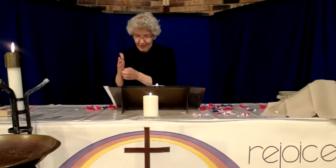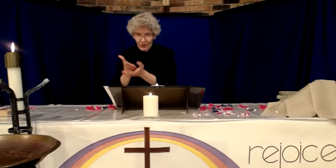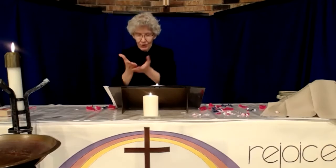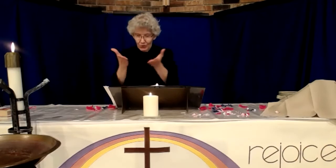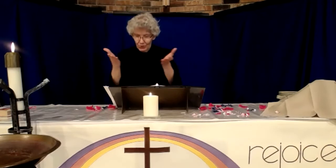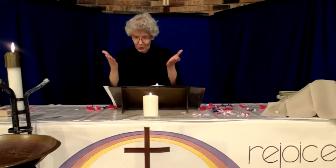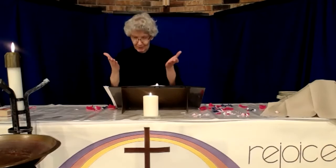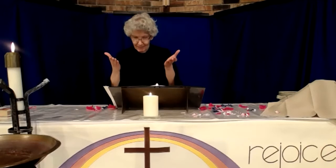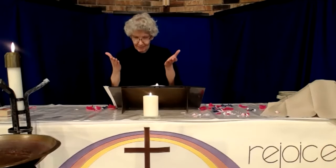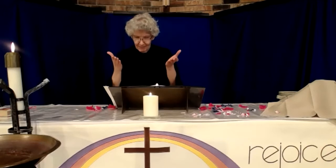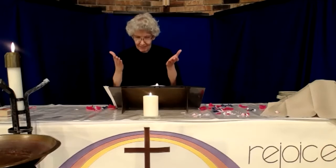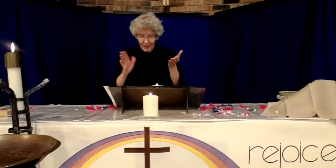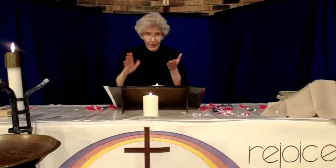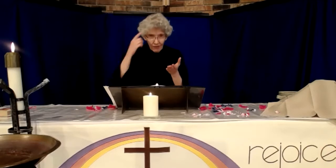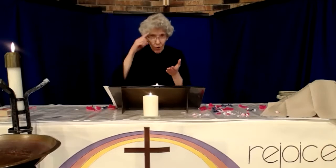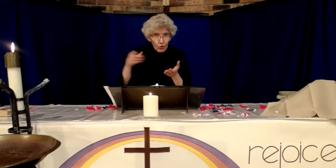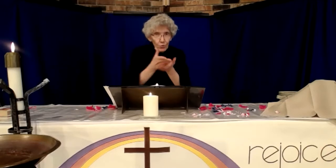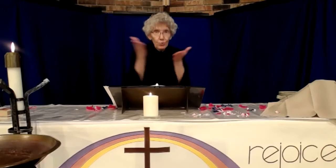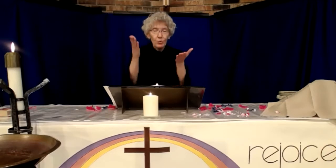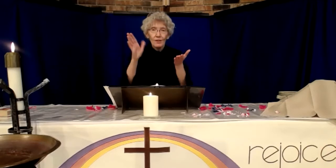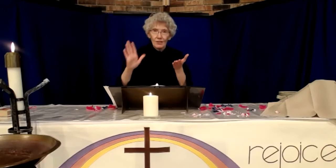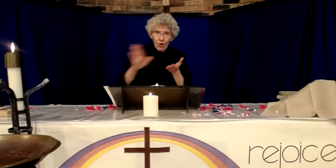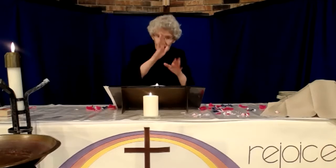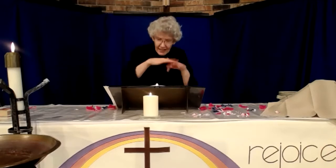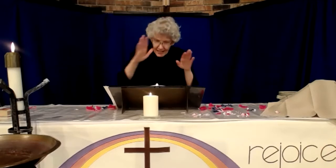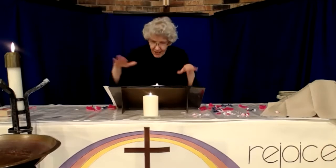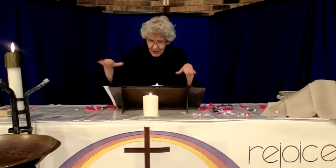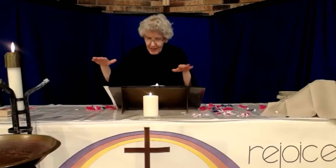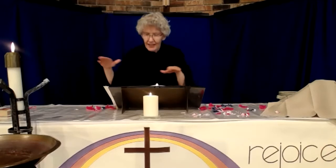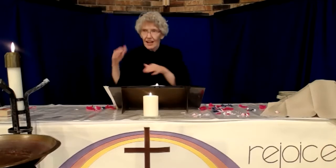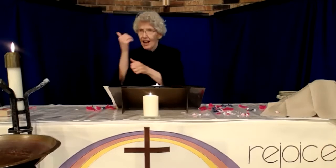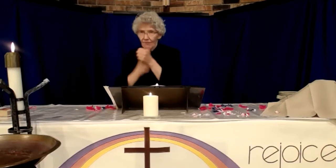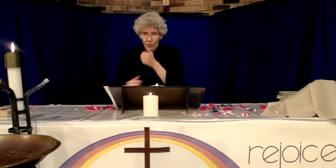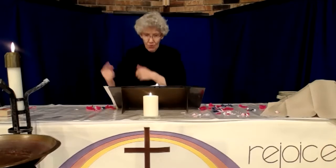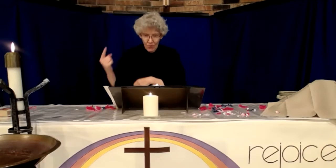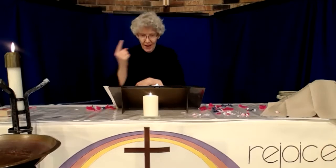This promise is for you and your children.